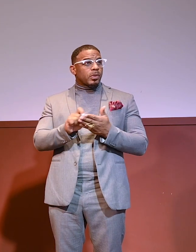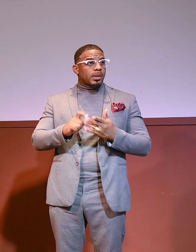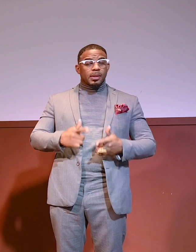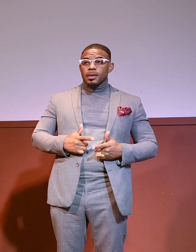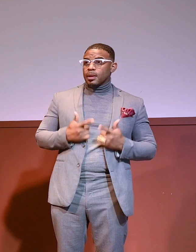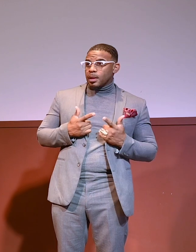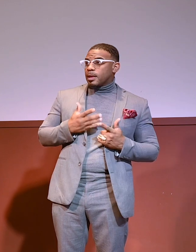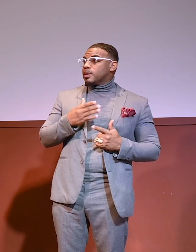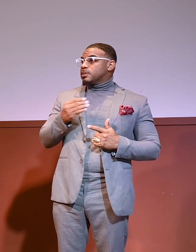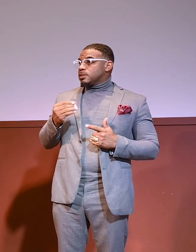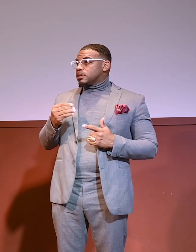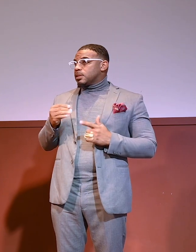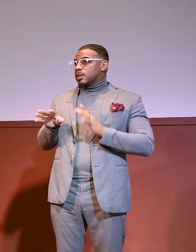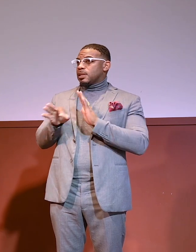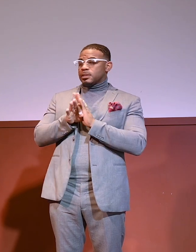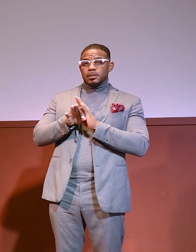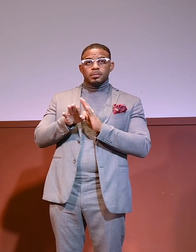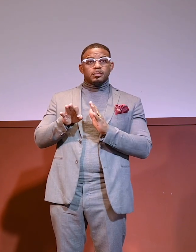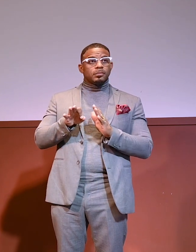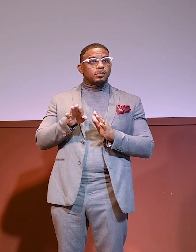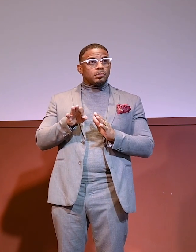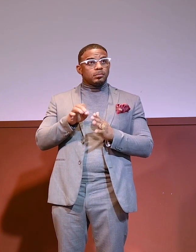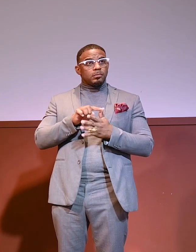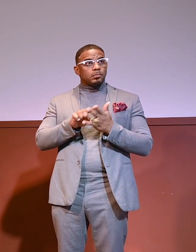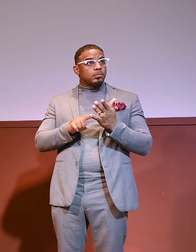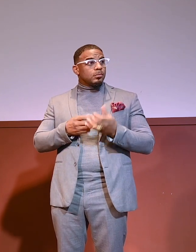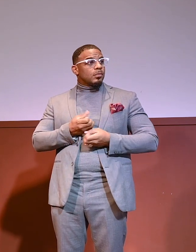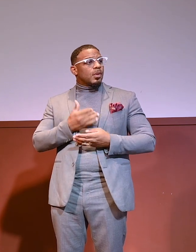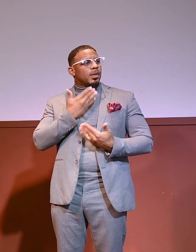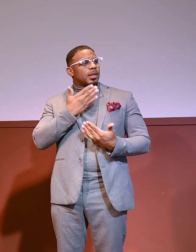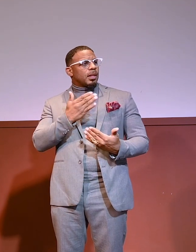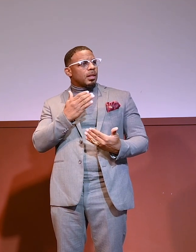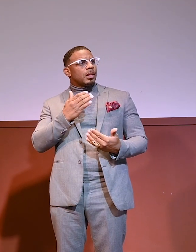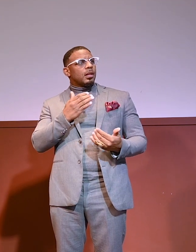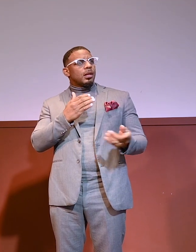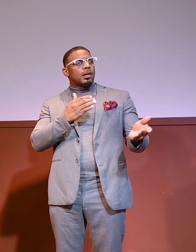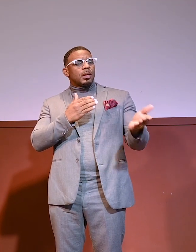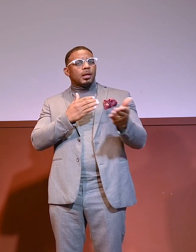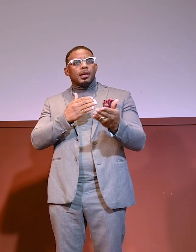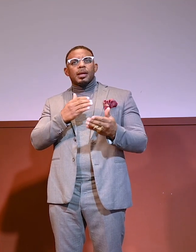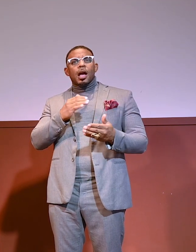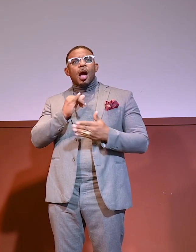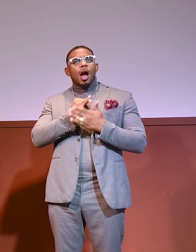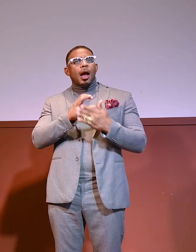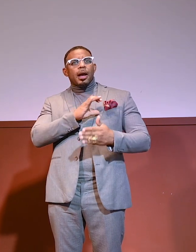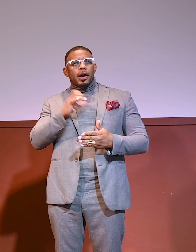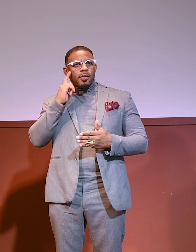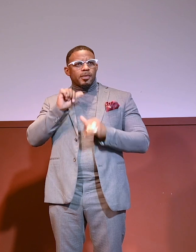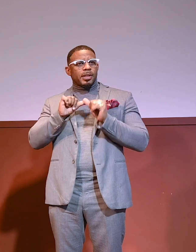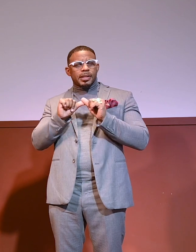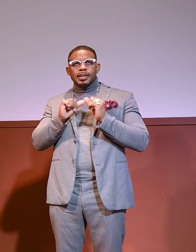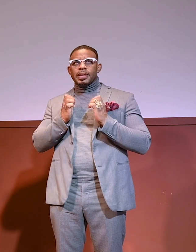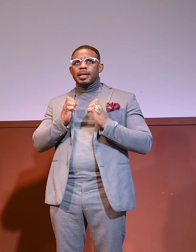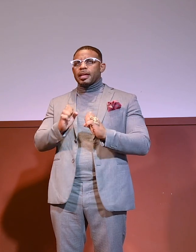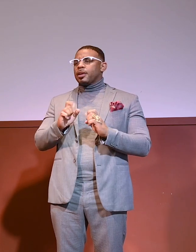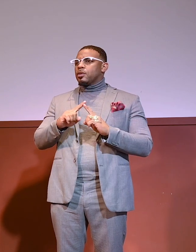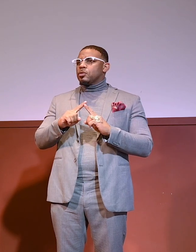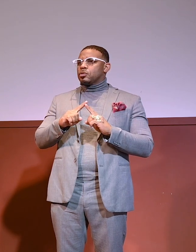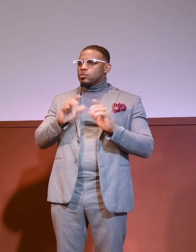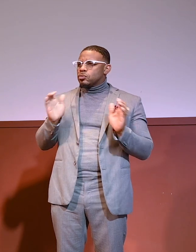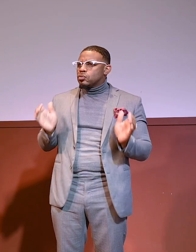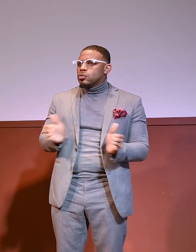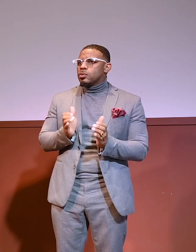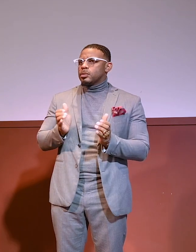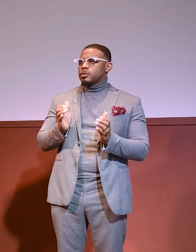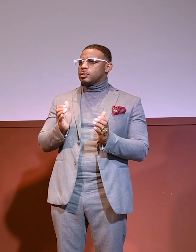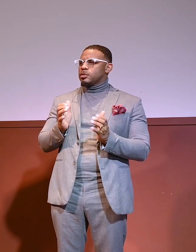life, and selected works. I want to thank HoCoPoLitSo and the Arts Council for their continued efforts to cultivate